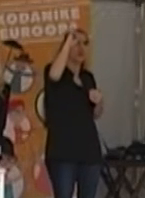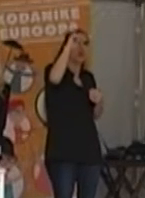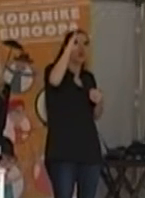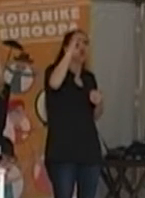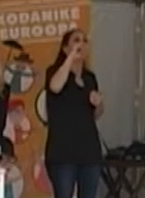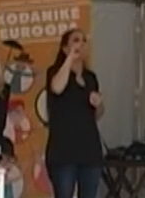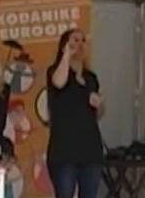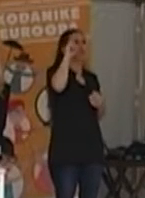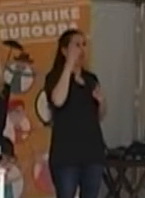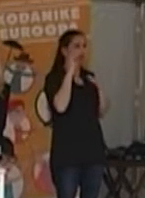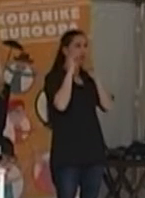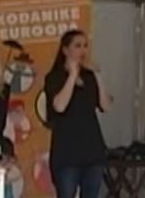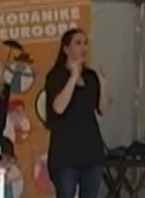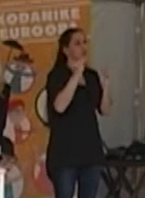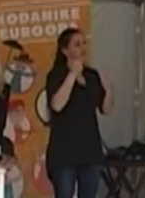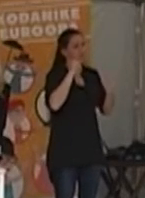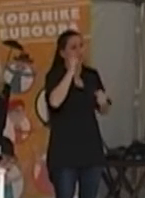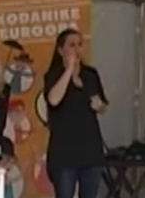it every day.